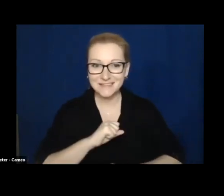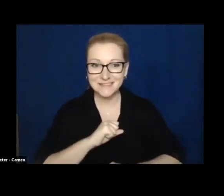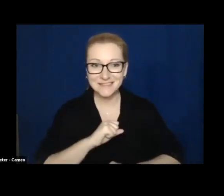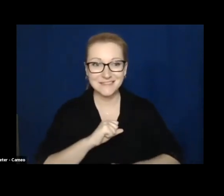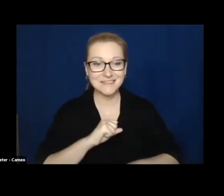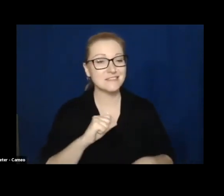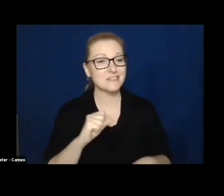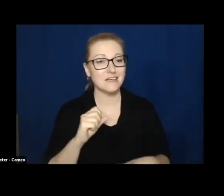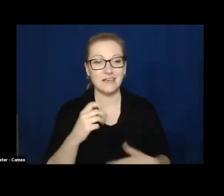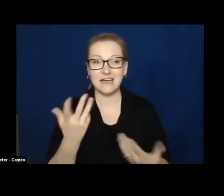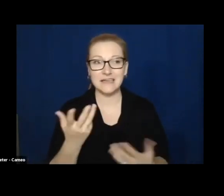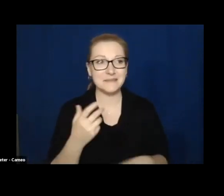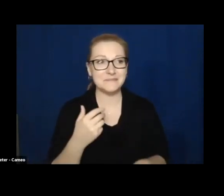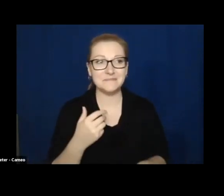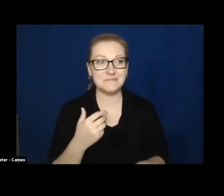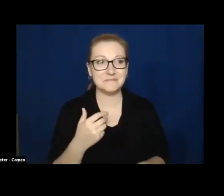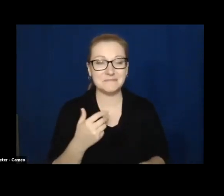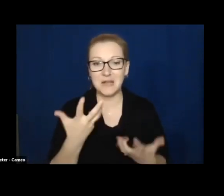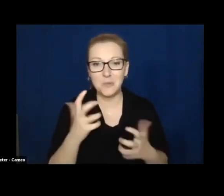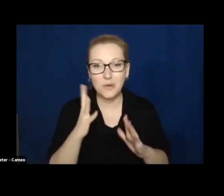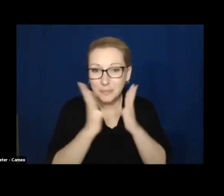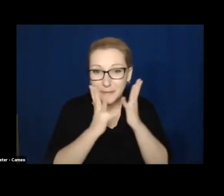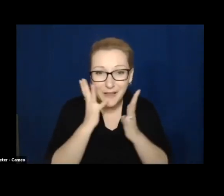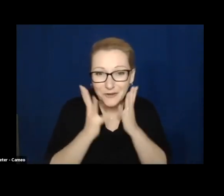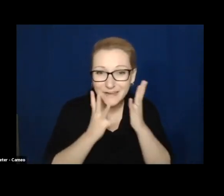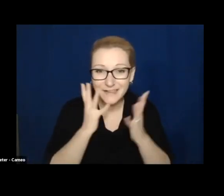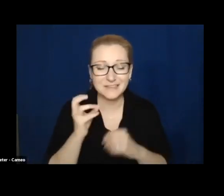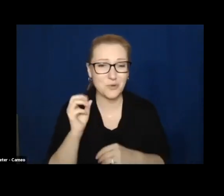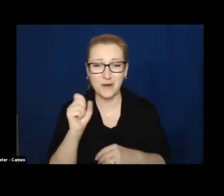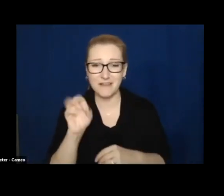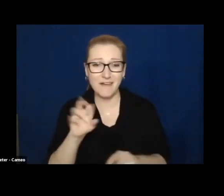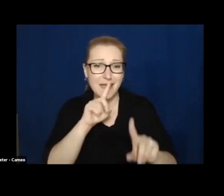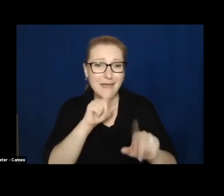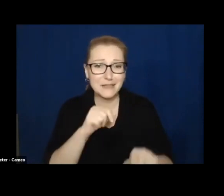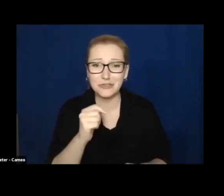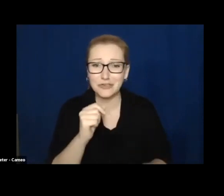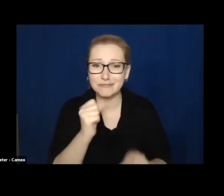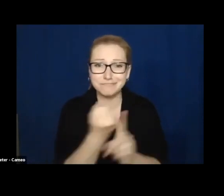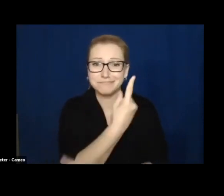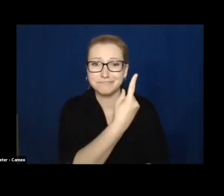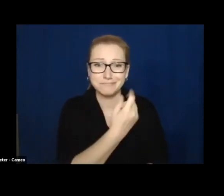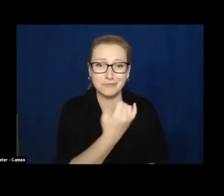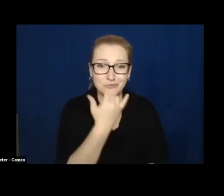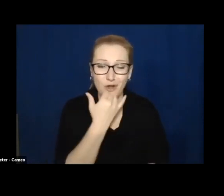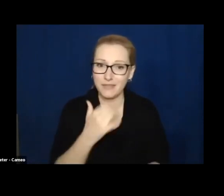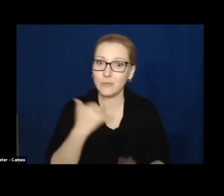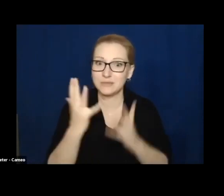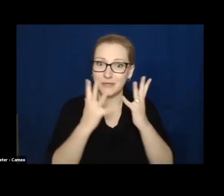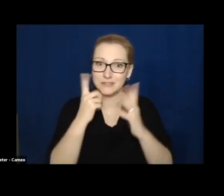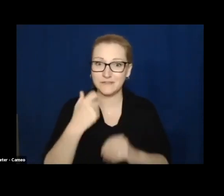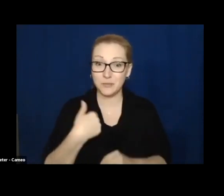or I would maybe answer something incorrectly. That was always embarrassing for me.